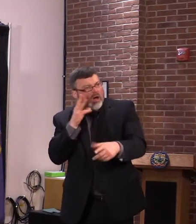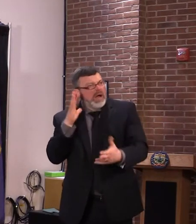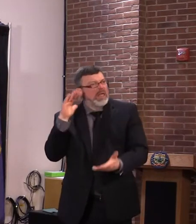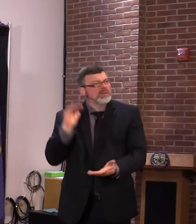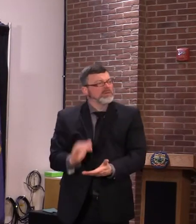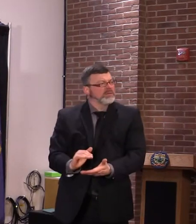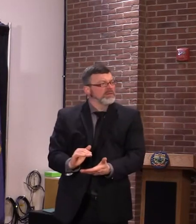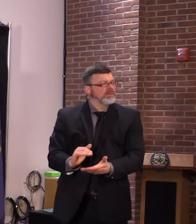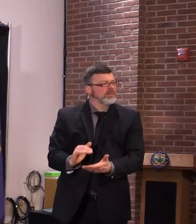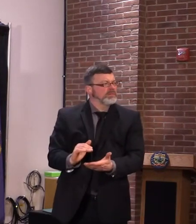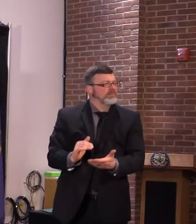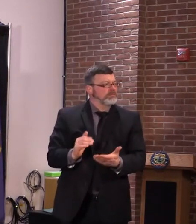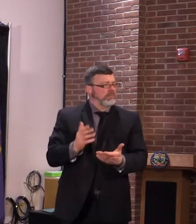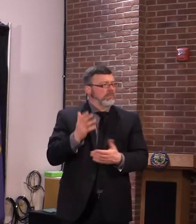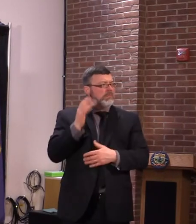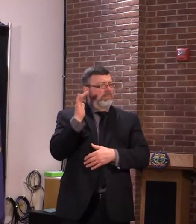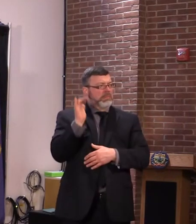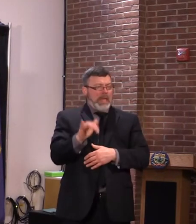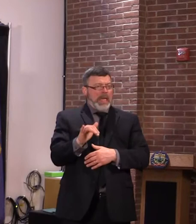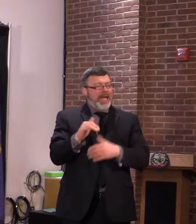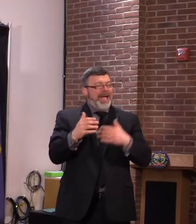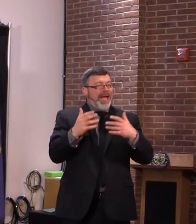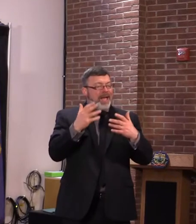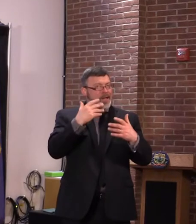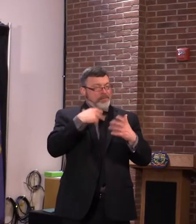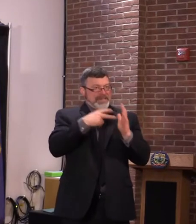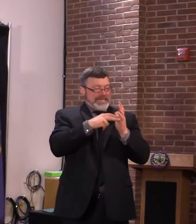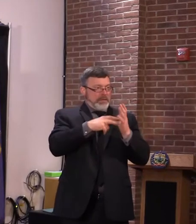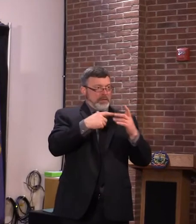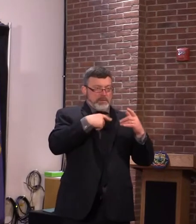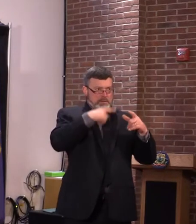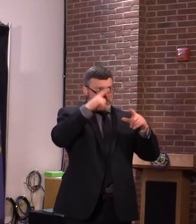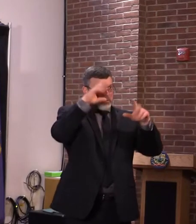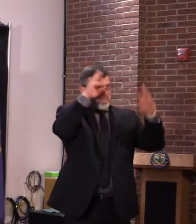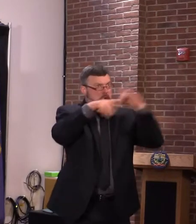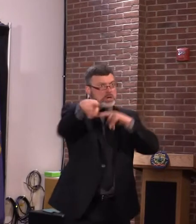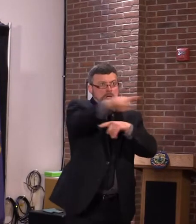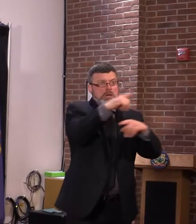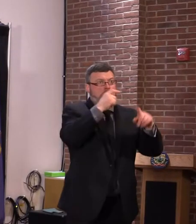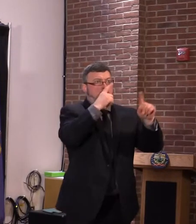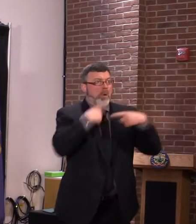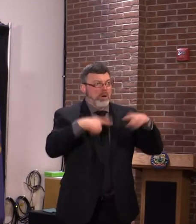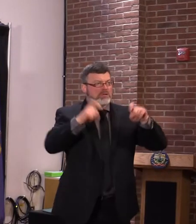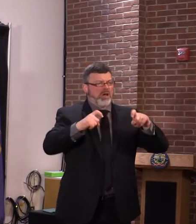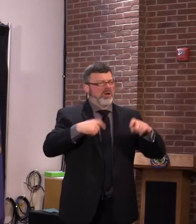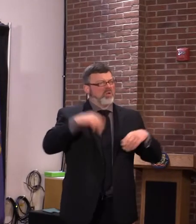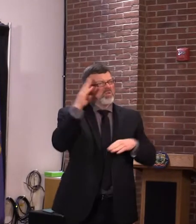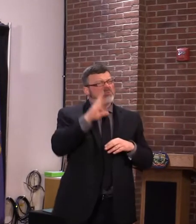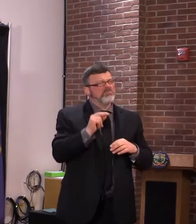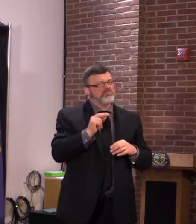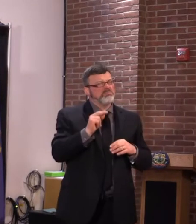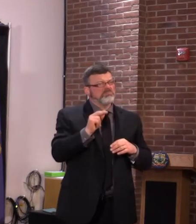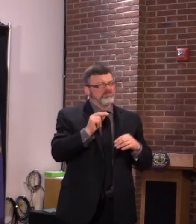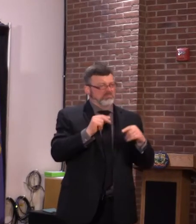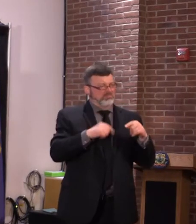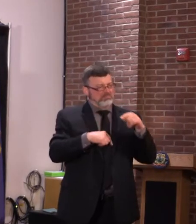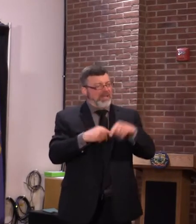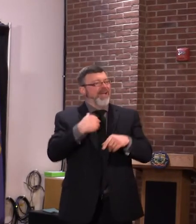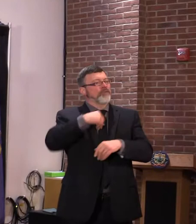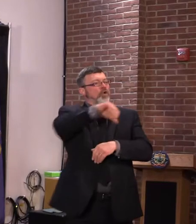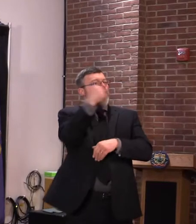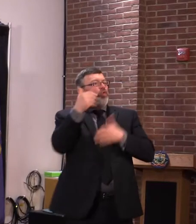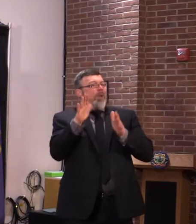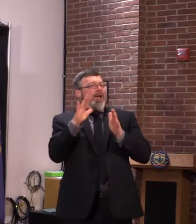an at-home test, whether they do PCR test. It's sort of, you know, collecting, you know, independent of that. So, you know, one of our largest communities